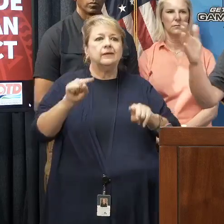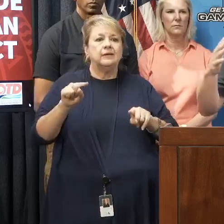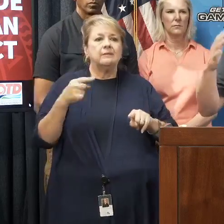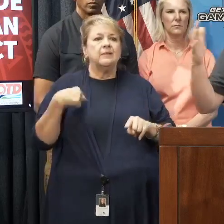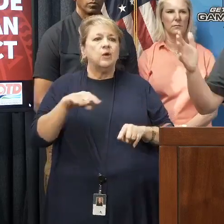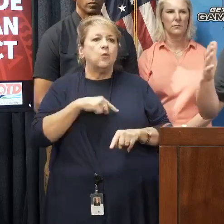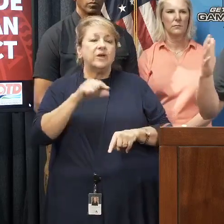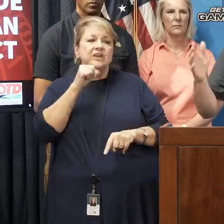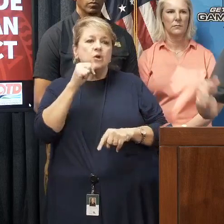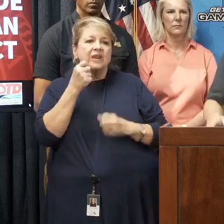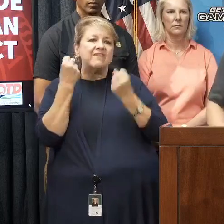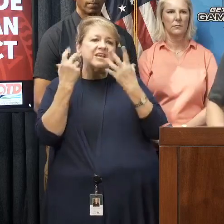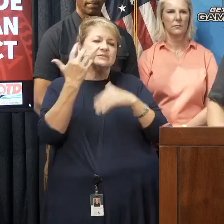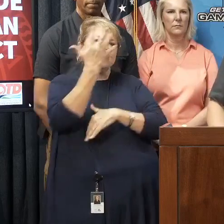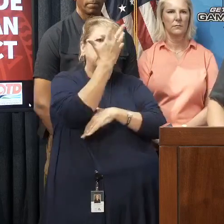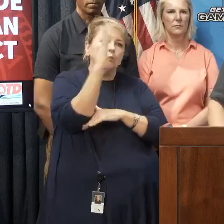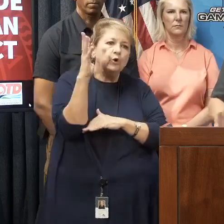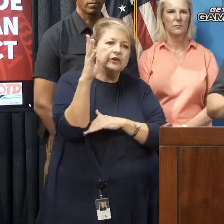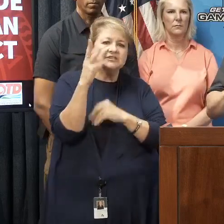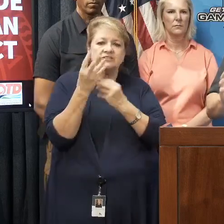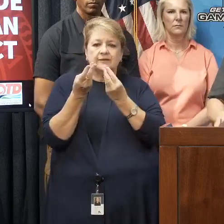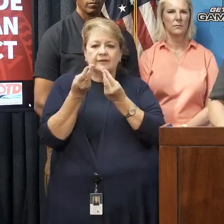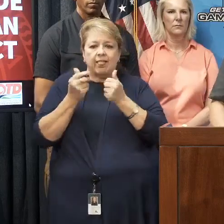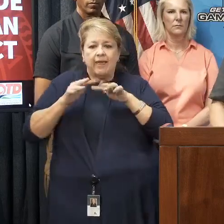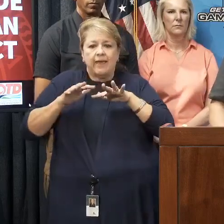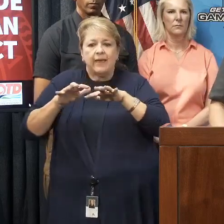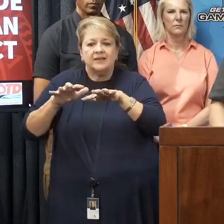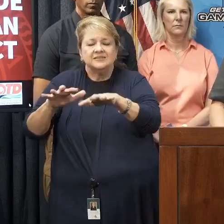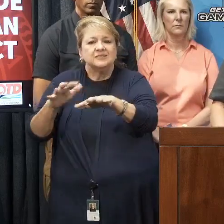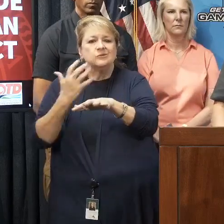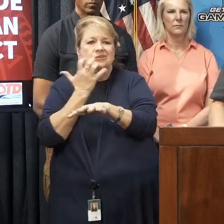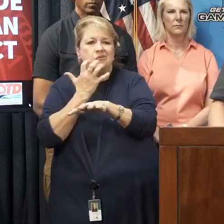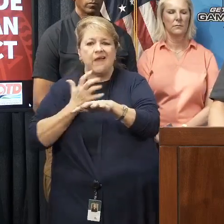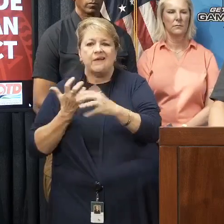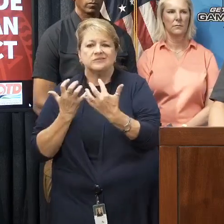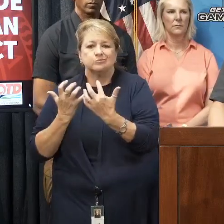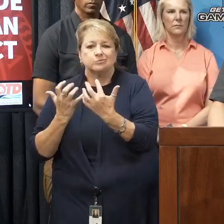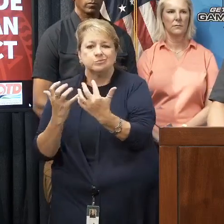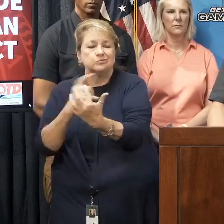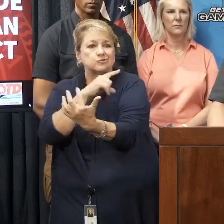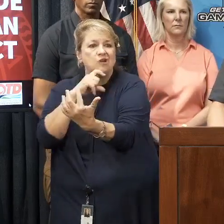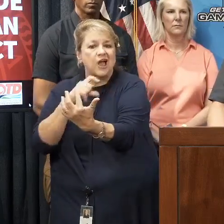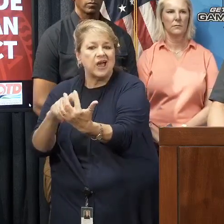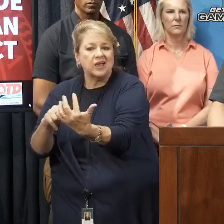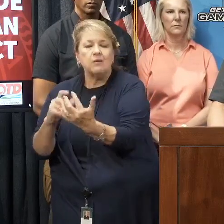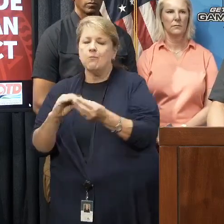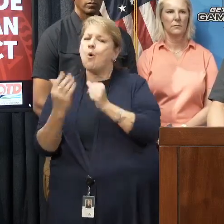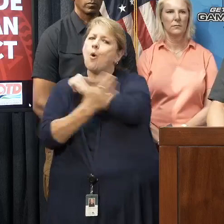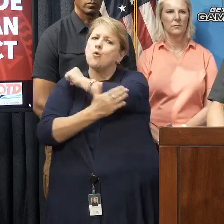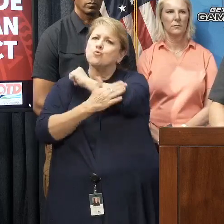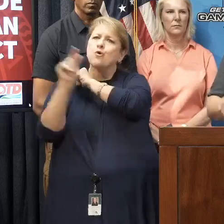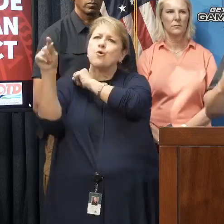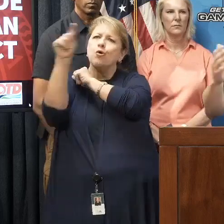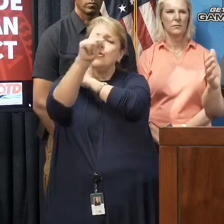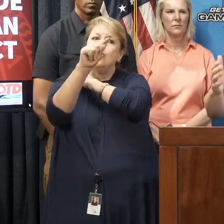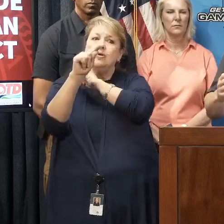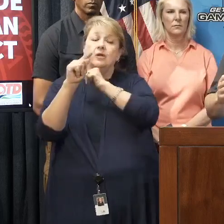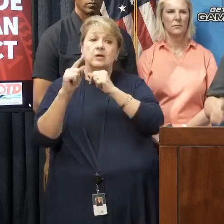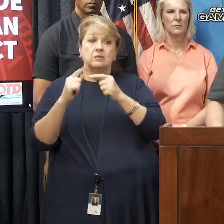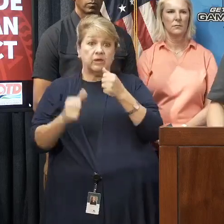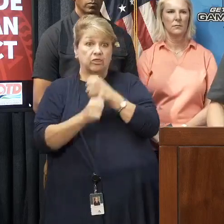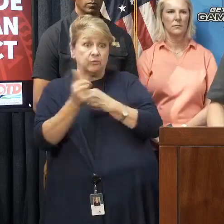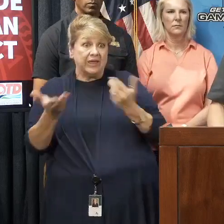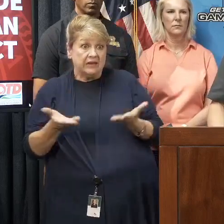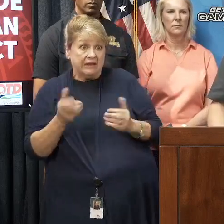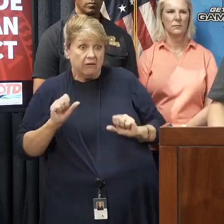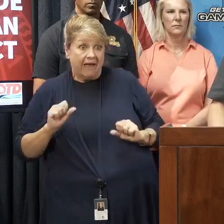and the available land and space to really allow one of these things to grow like we've seen in some of the more rural parts of the state, the threat is there for every part